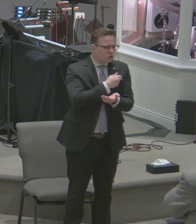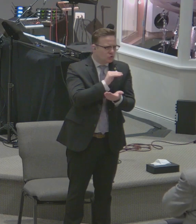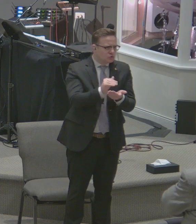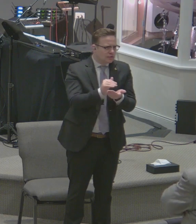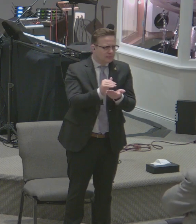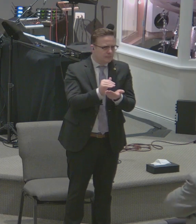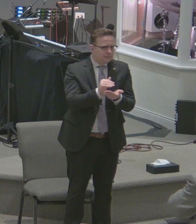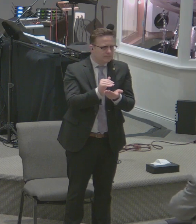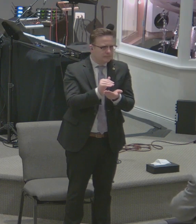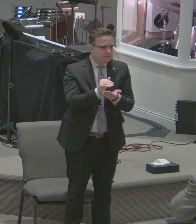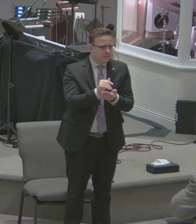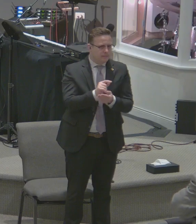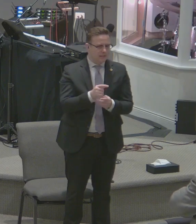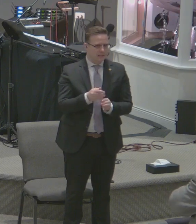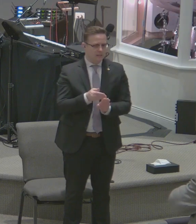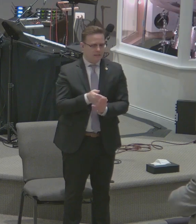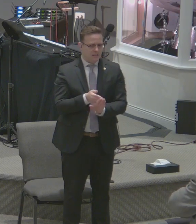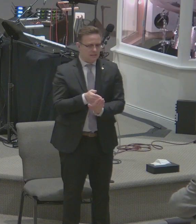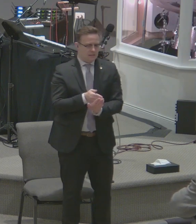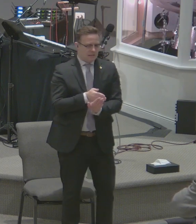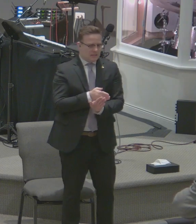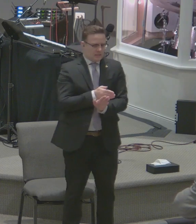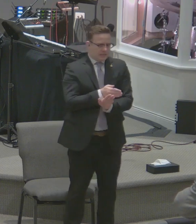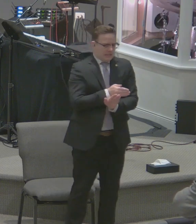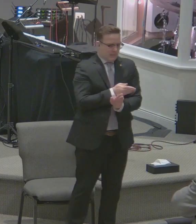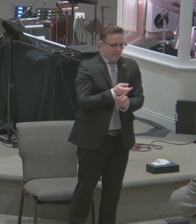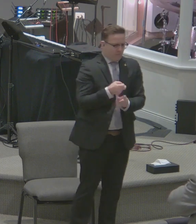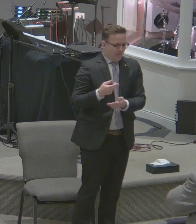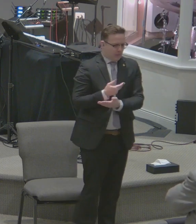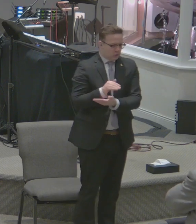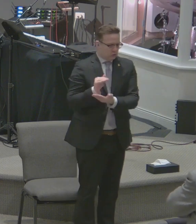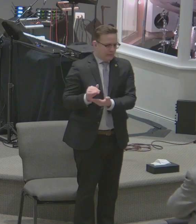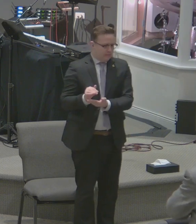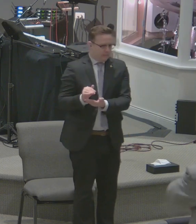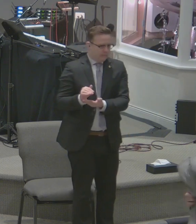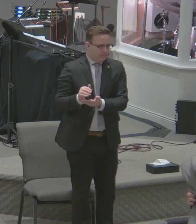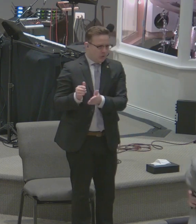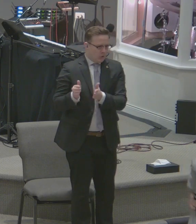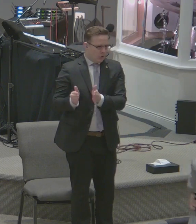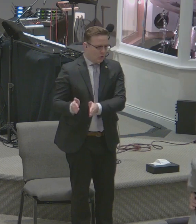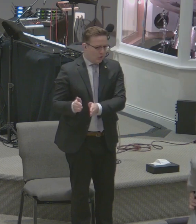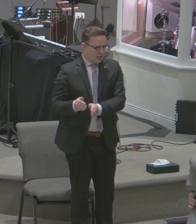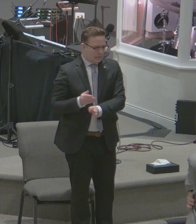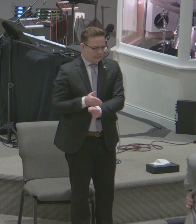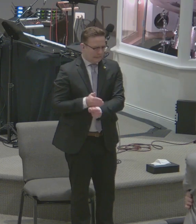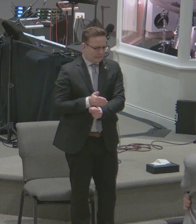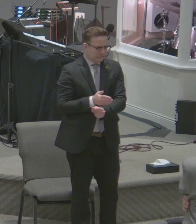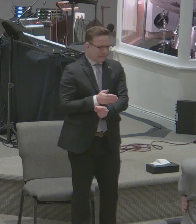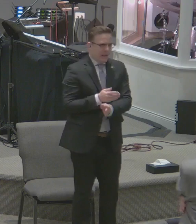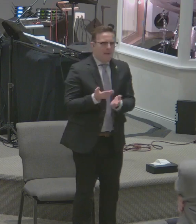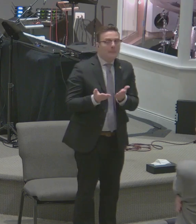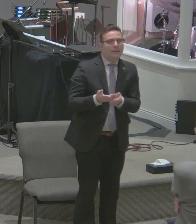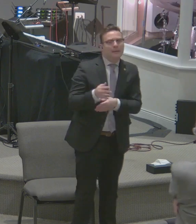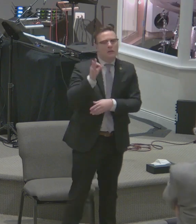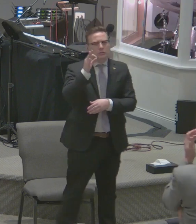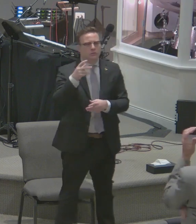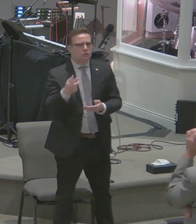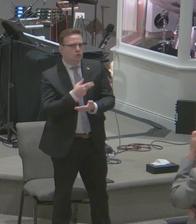videos. Get him away from the shepherd. Maybe the shepherd, it's not just he's too far